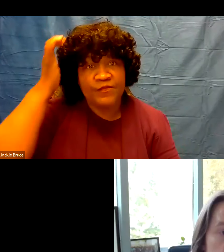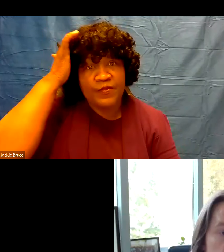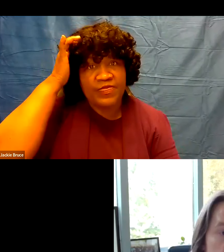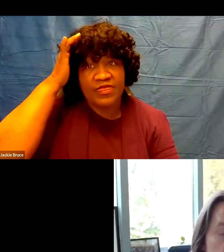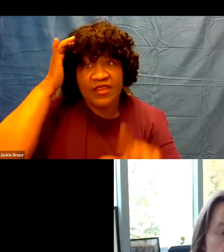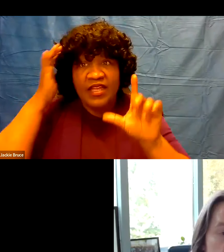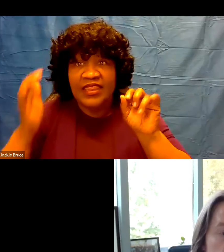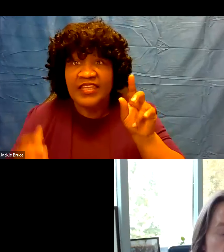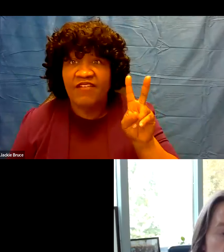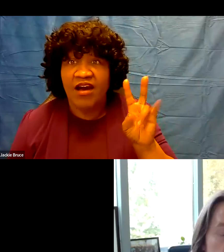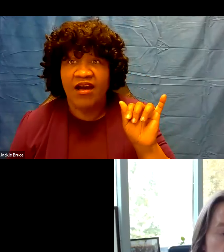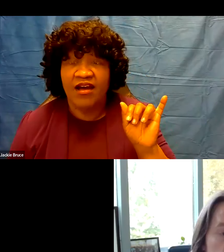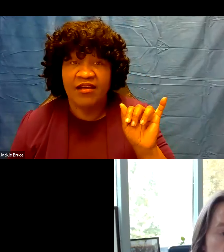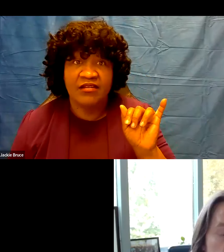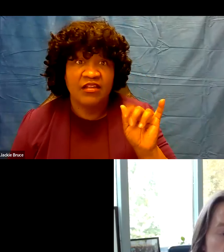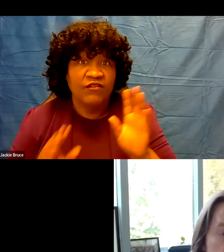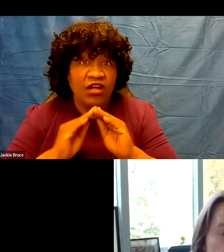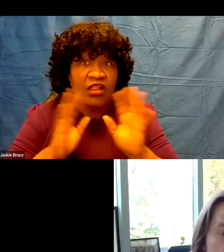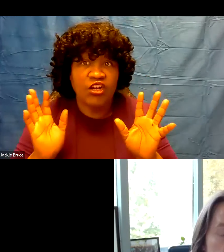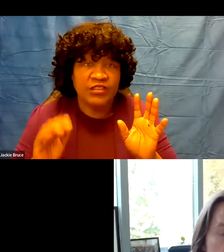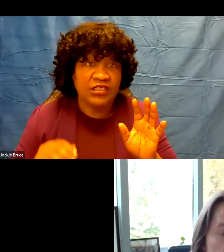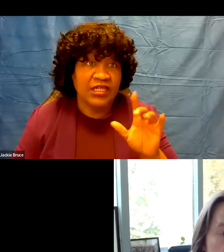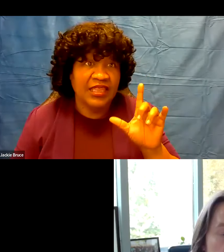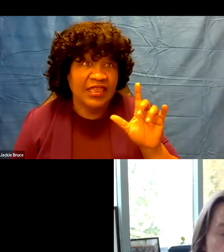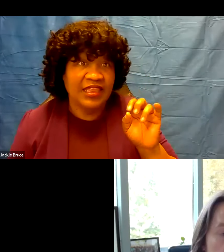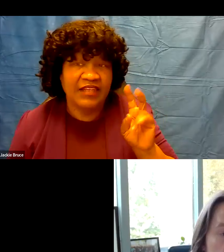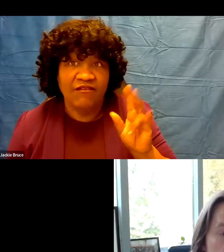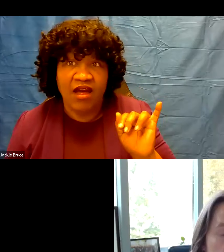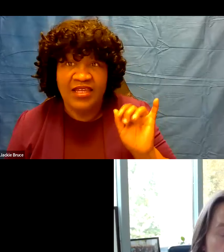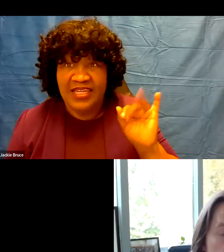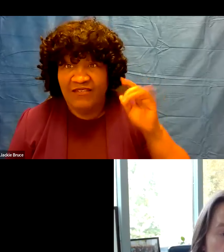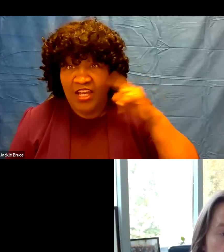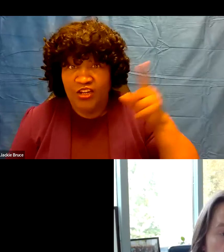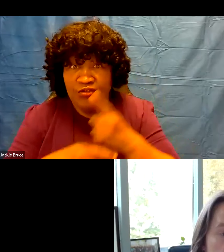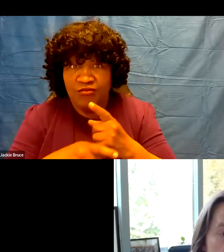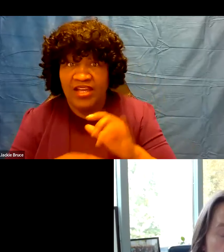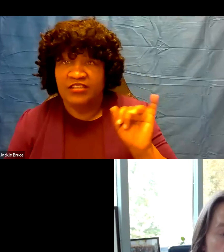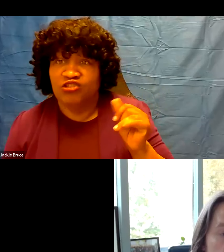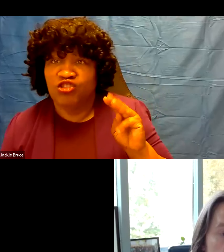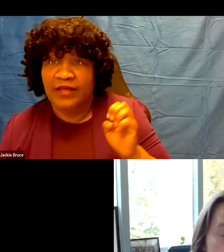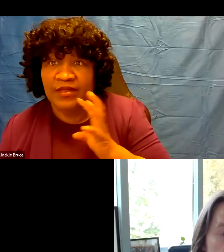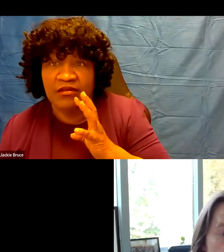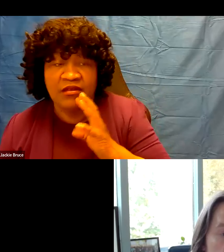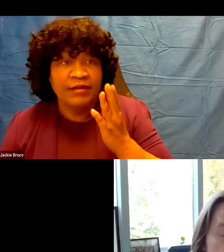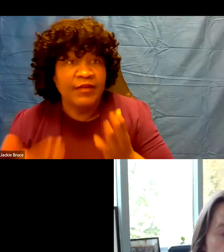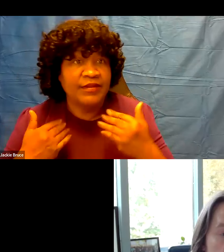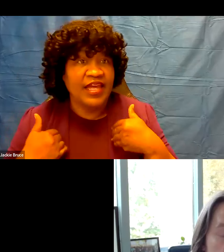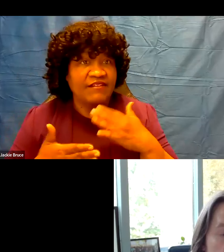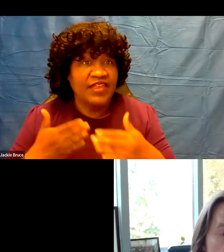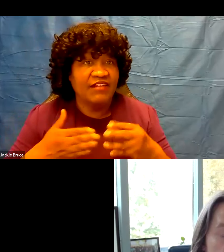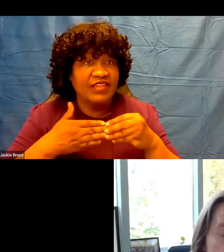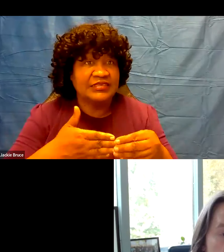Levi, for clarity, so it sounds like, if I'm hearing correctly, having some of that